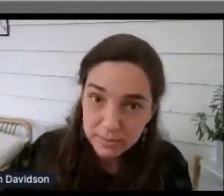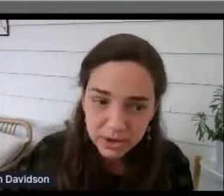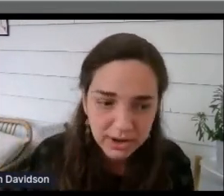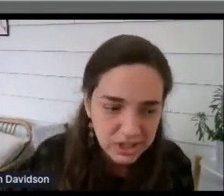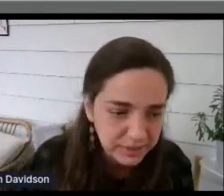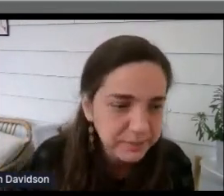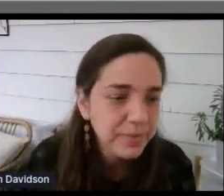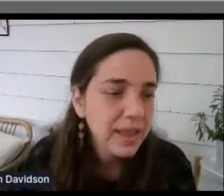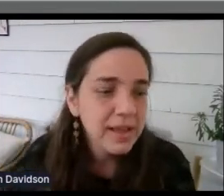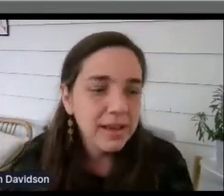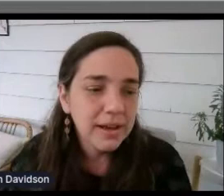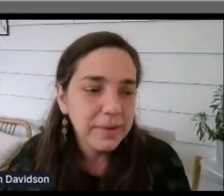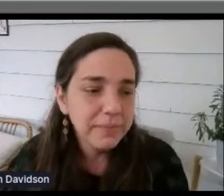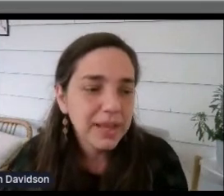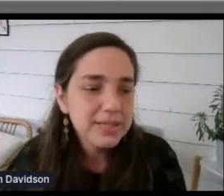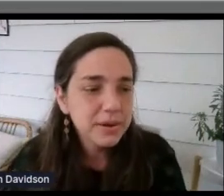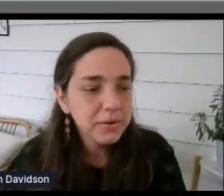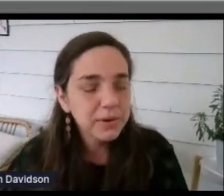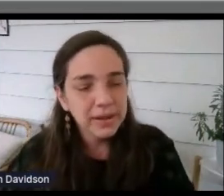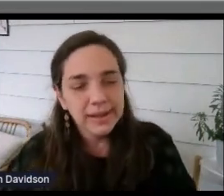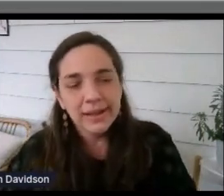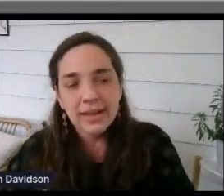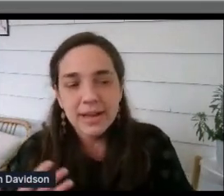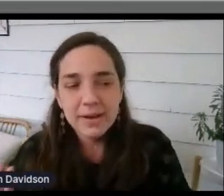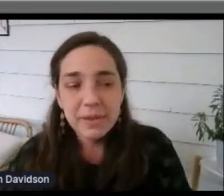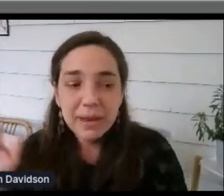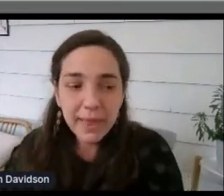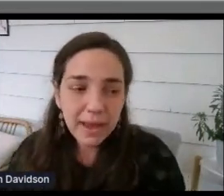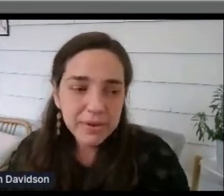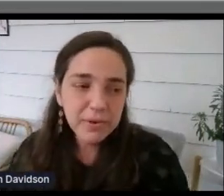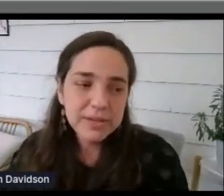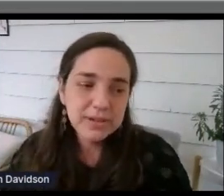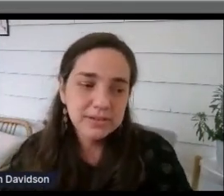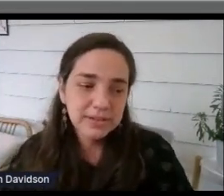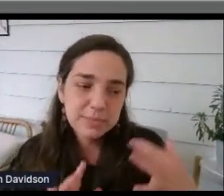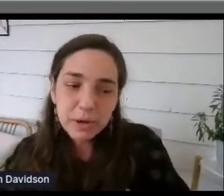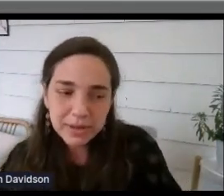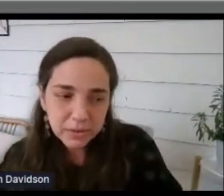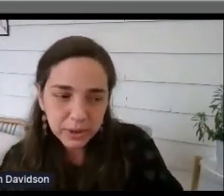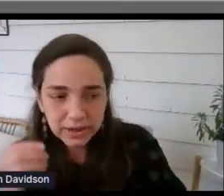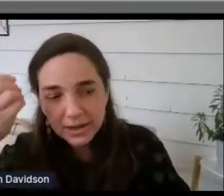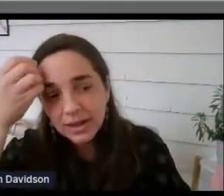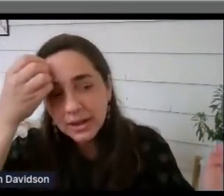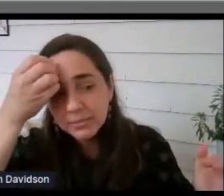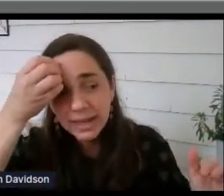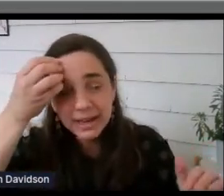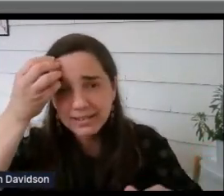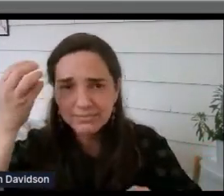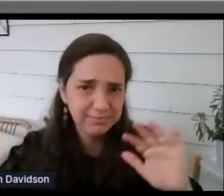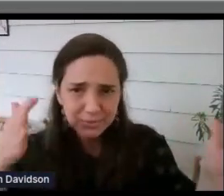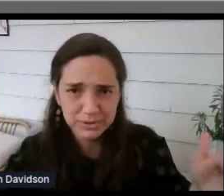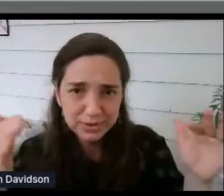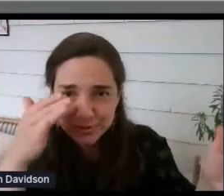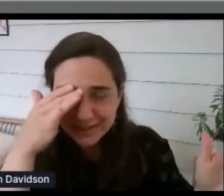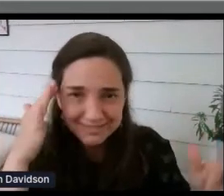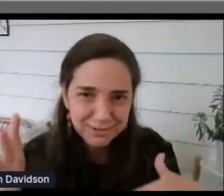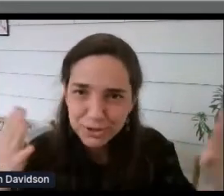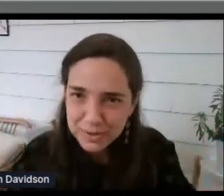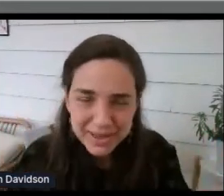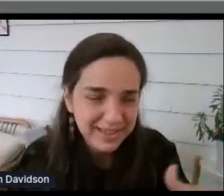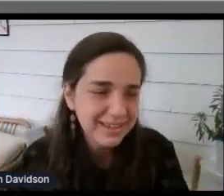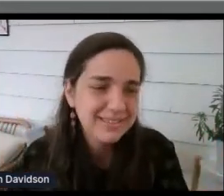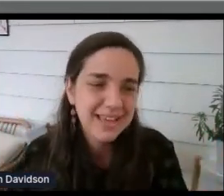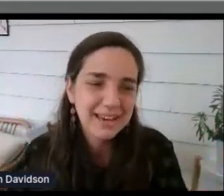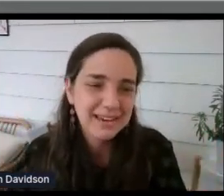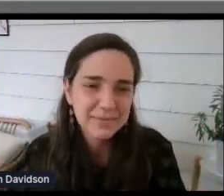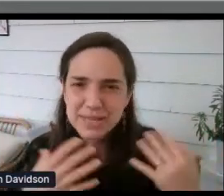find for number cognition. And so in my lab, we focus on experimental work, getting sort of using